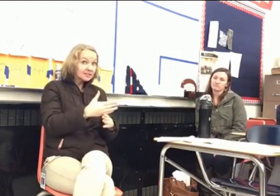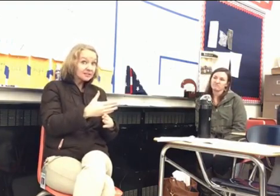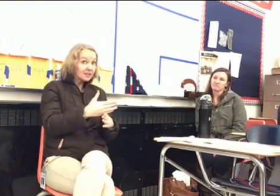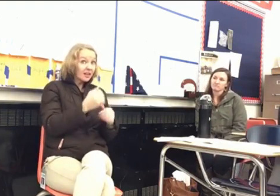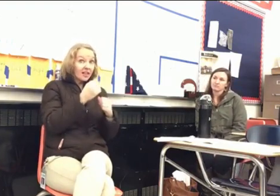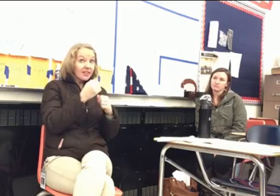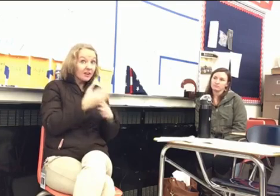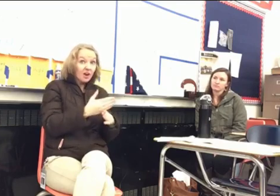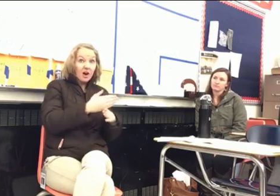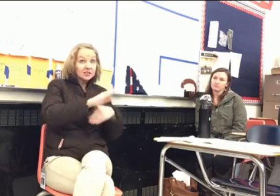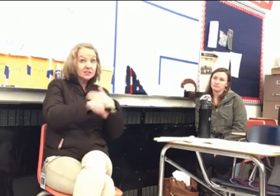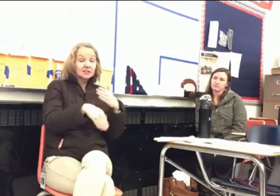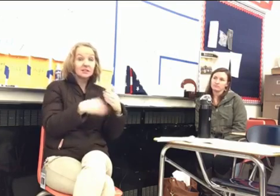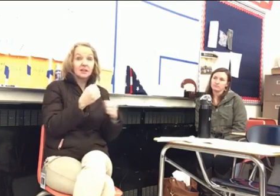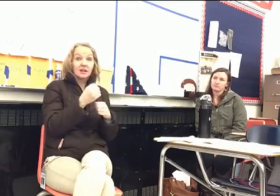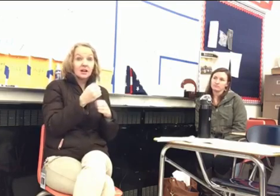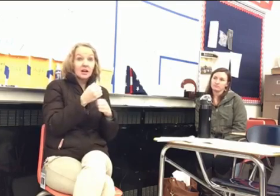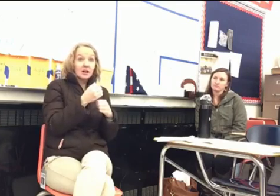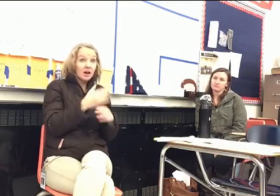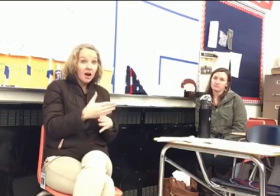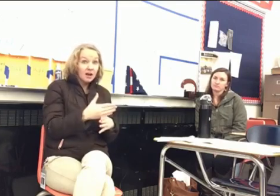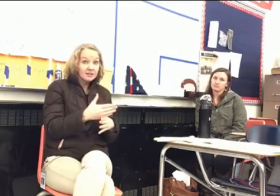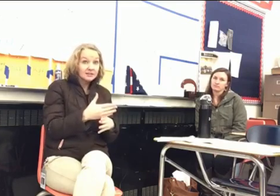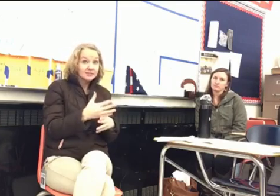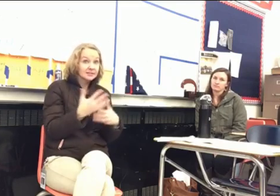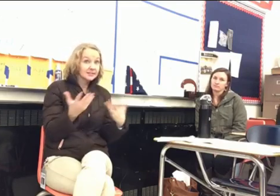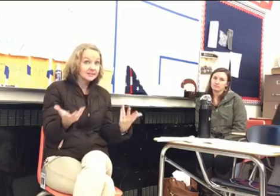all this, so if you'll just write down the word cause,